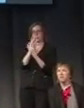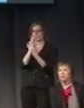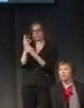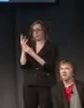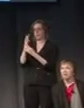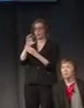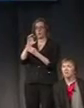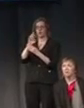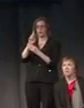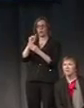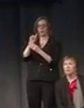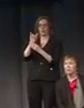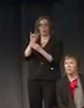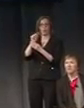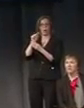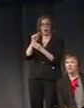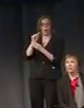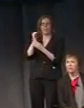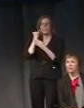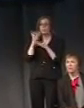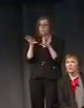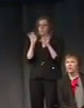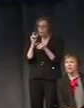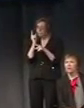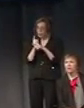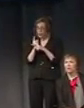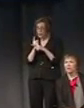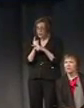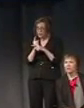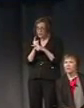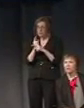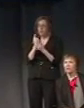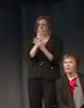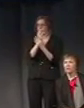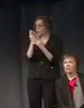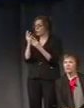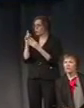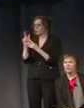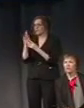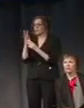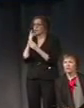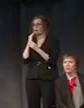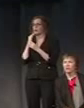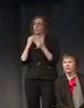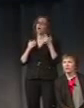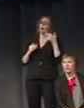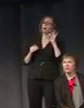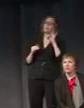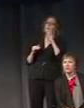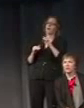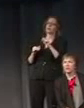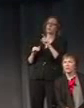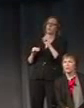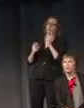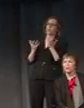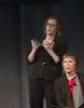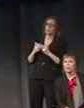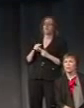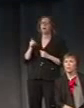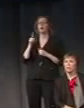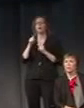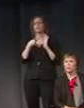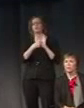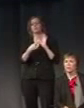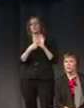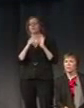crayons, if you pick them correctly, does a pretty good job. Of capturing what? Of representing the colors in the real